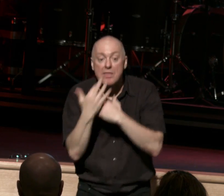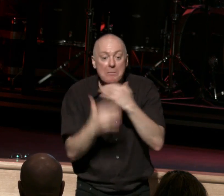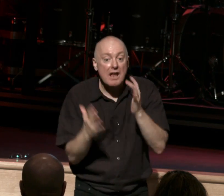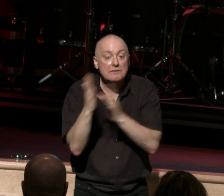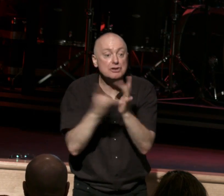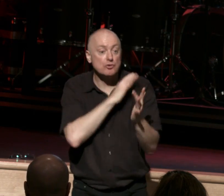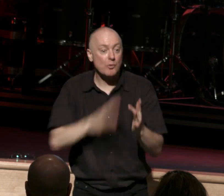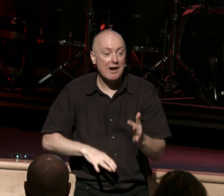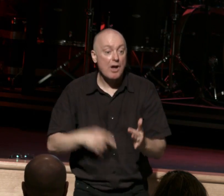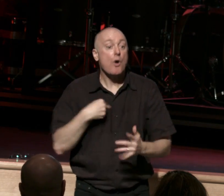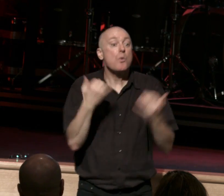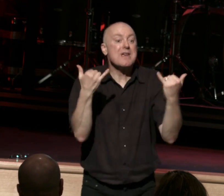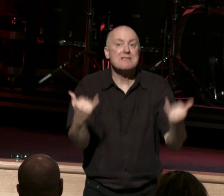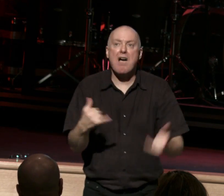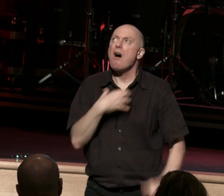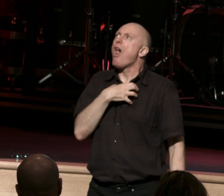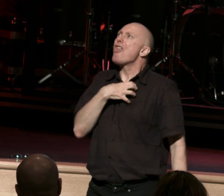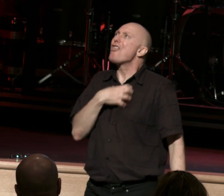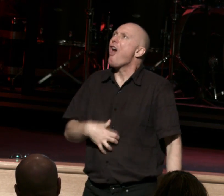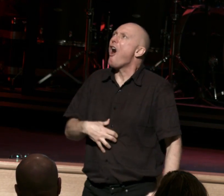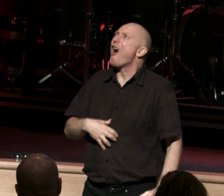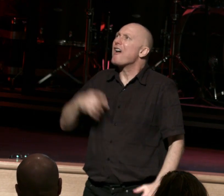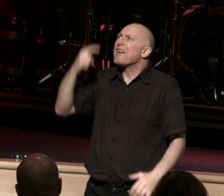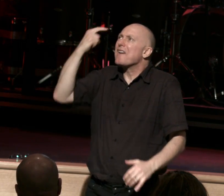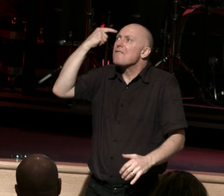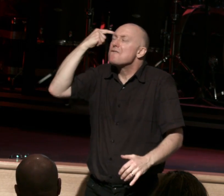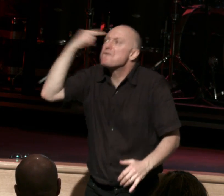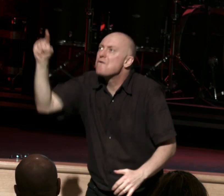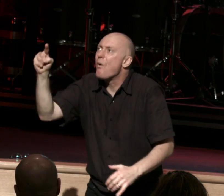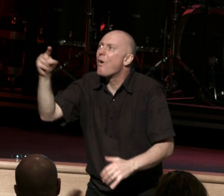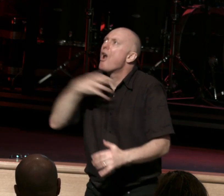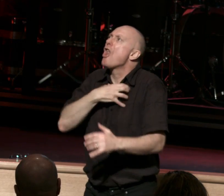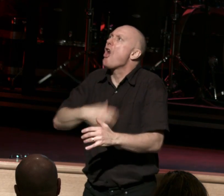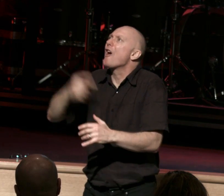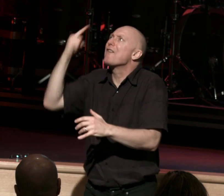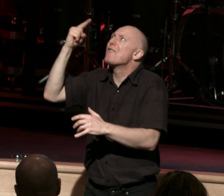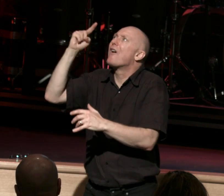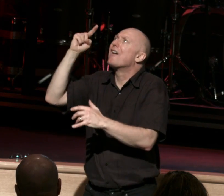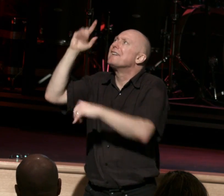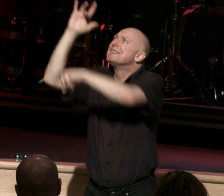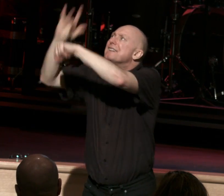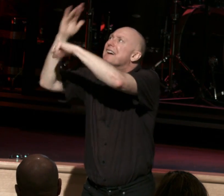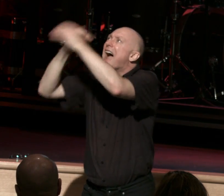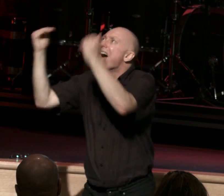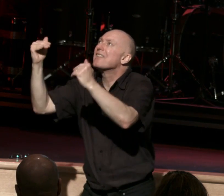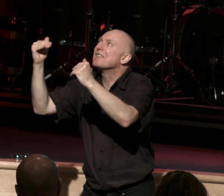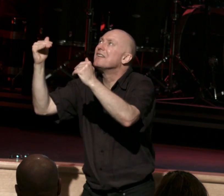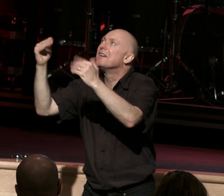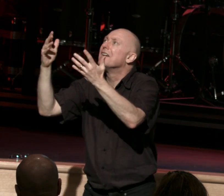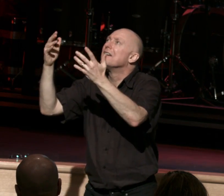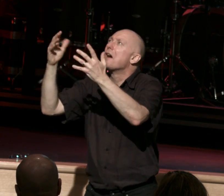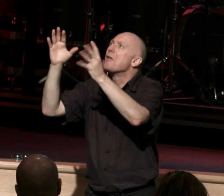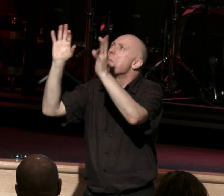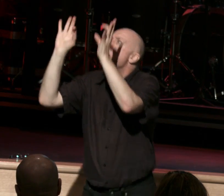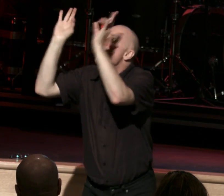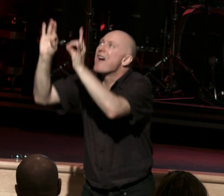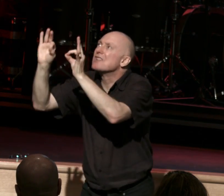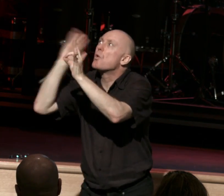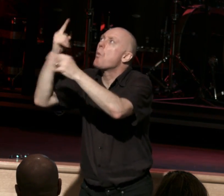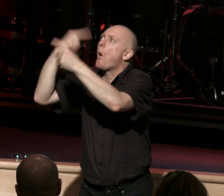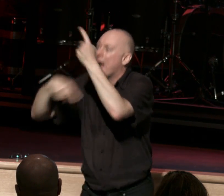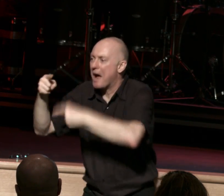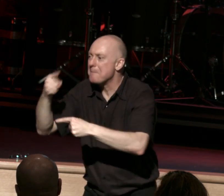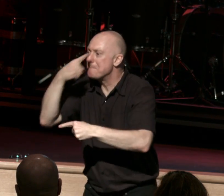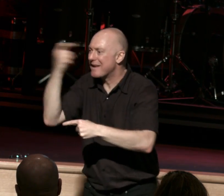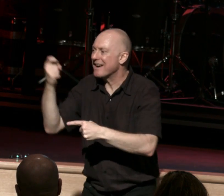by the blood of Jesus Christ, we now are longing for the sanctification, the longing for heaven or glorification, the perfection